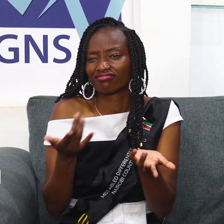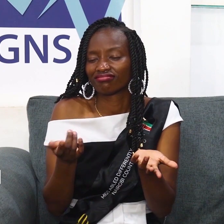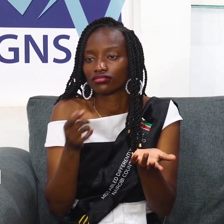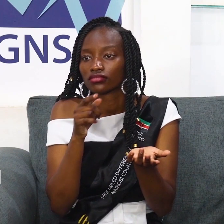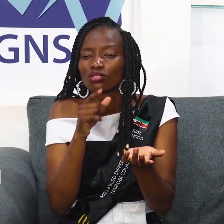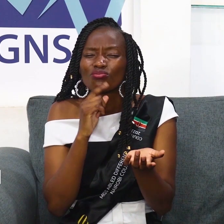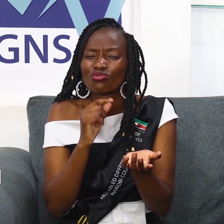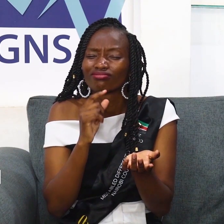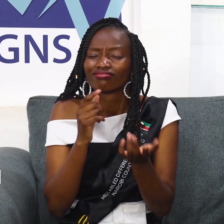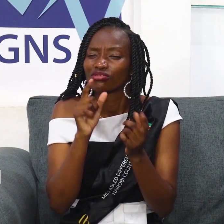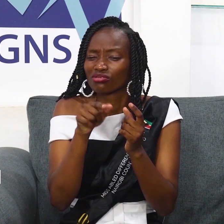And